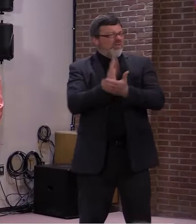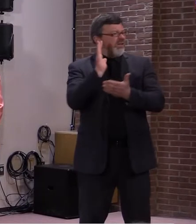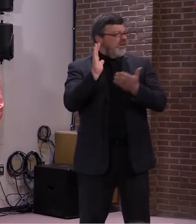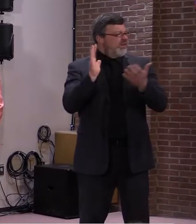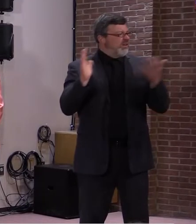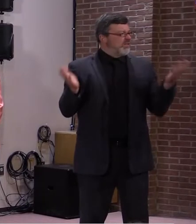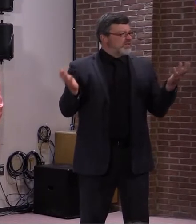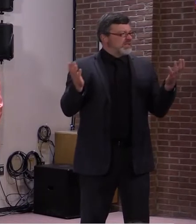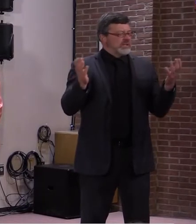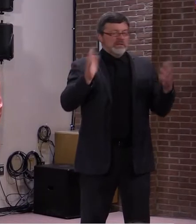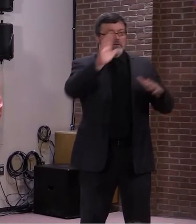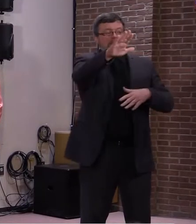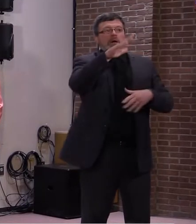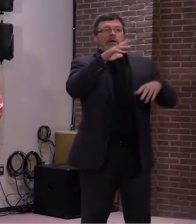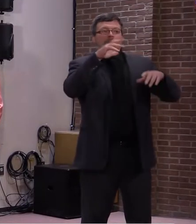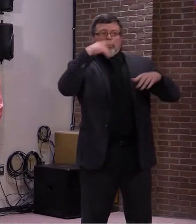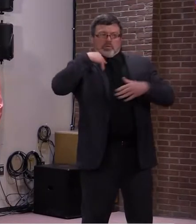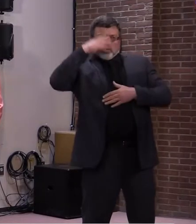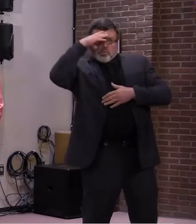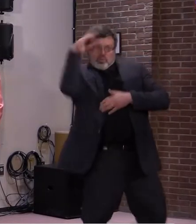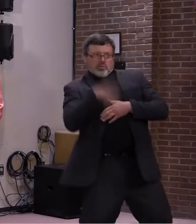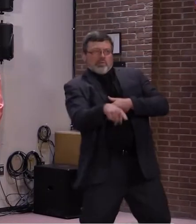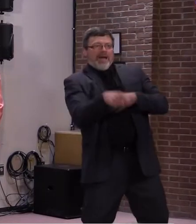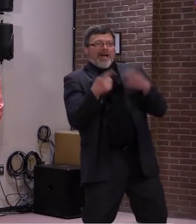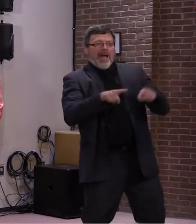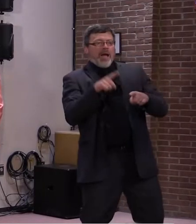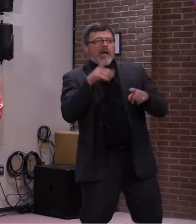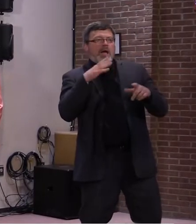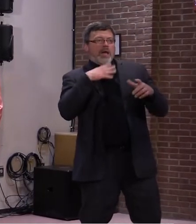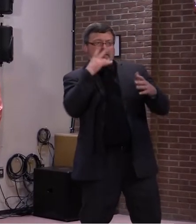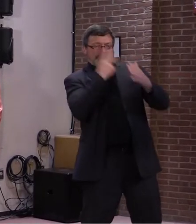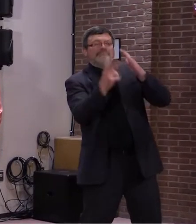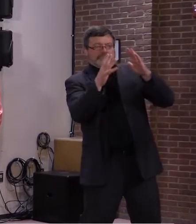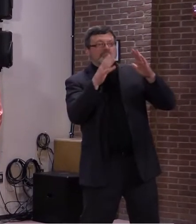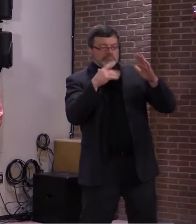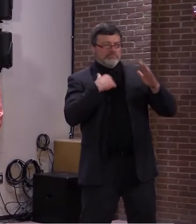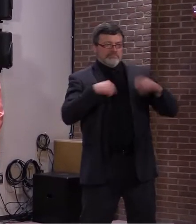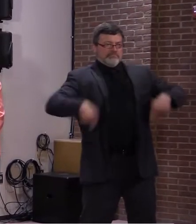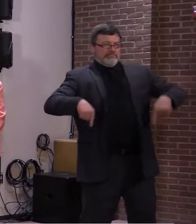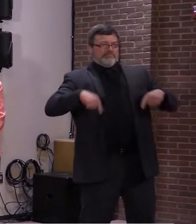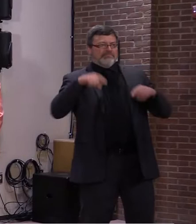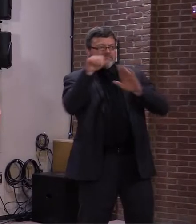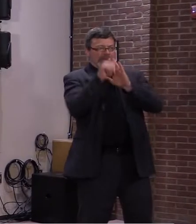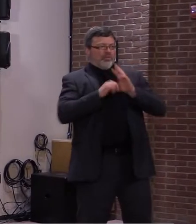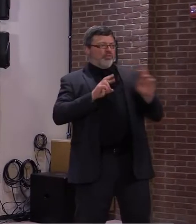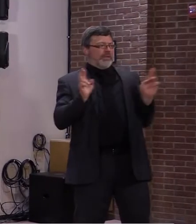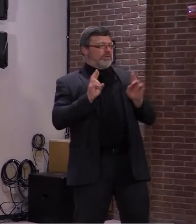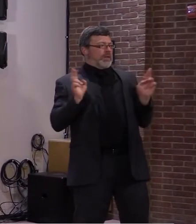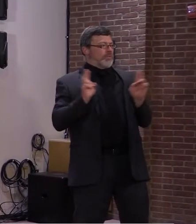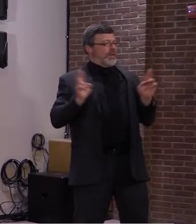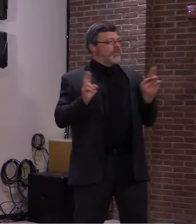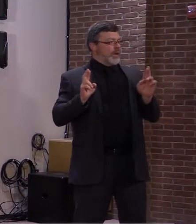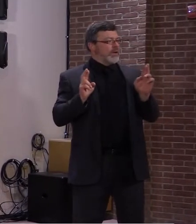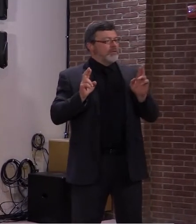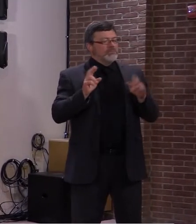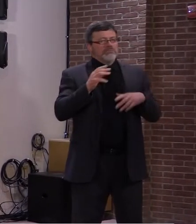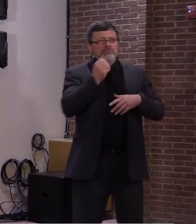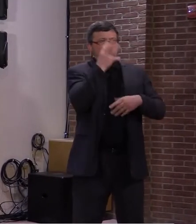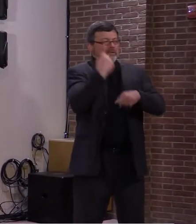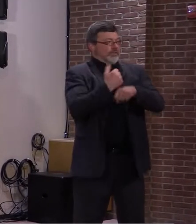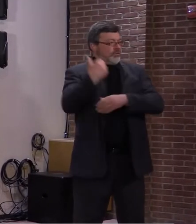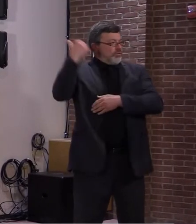possibility. A few years ago, we passed a law affirming that reproductive health decisions are between a